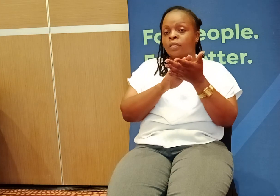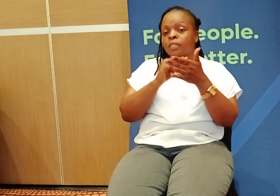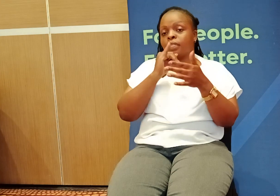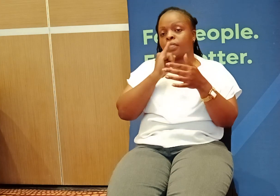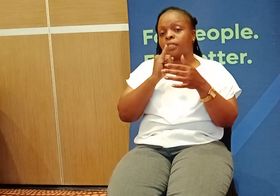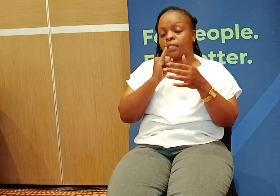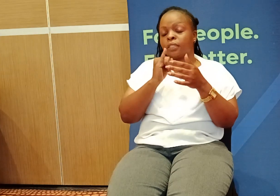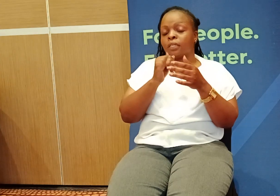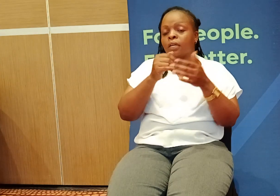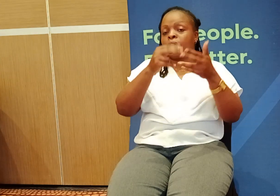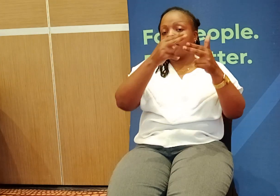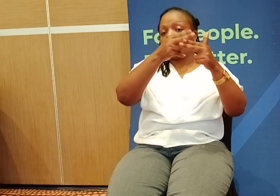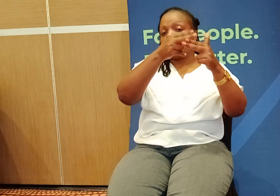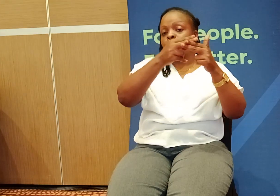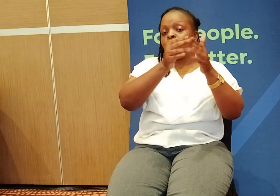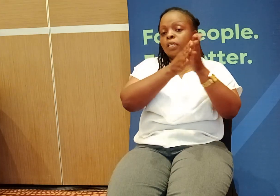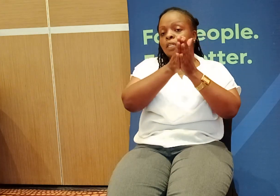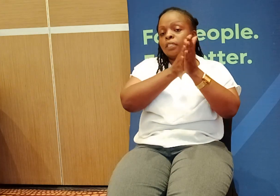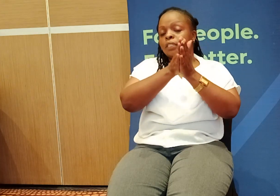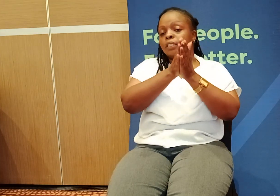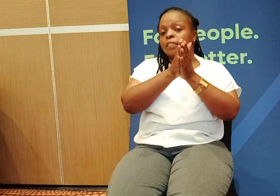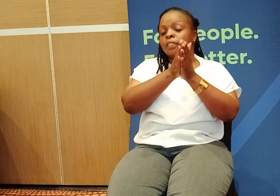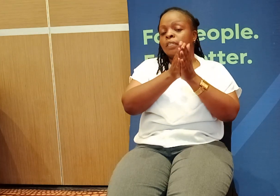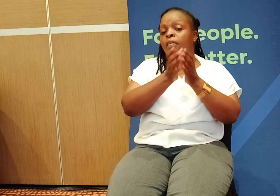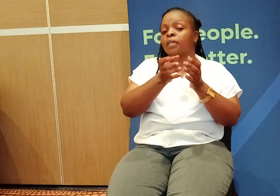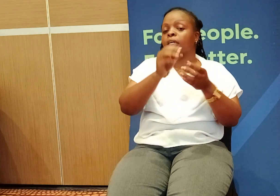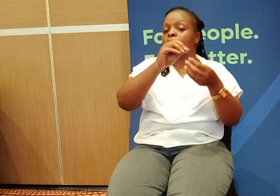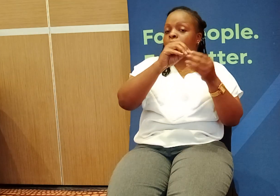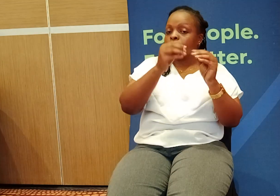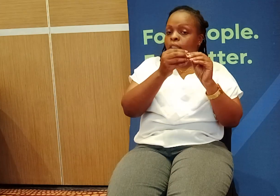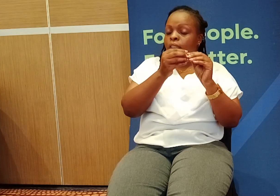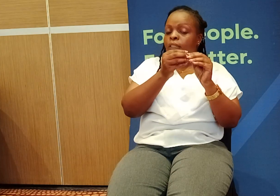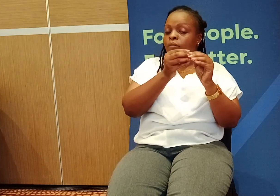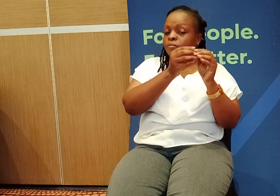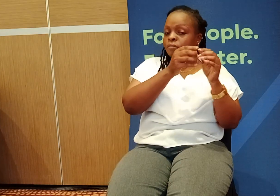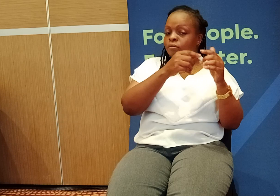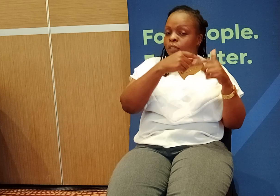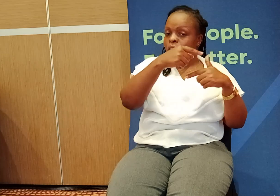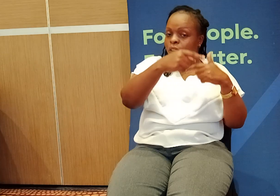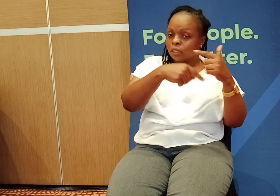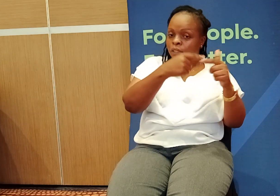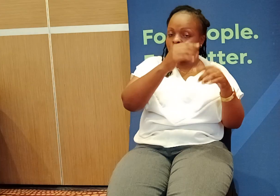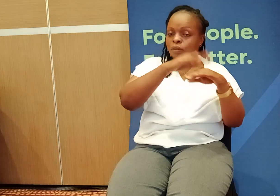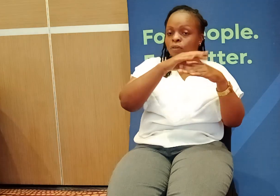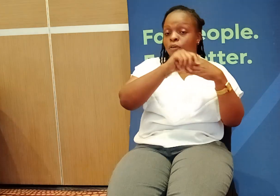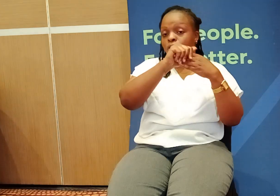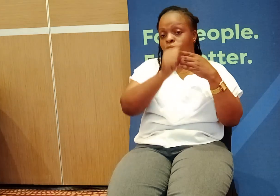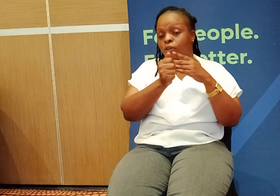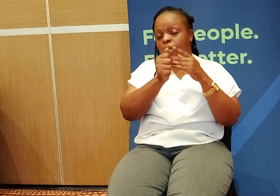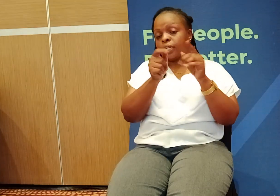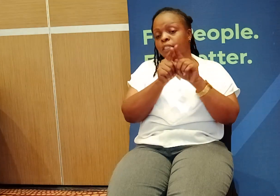is labeled the interest rate trend. You can see on dollar or foreign currency